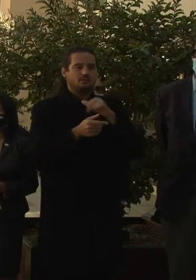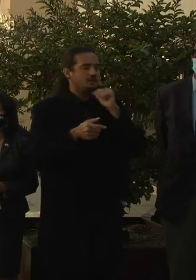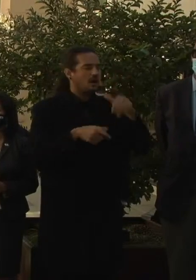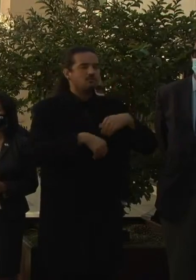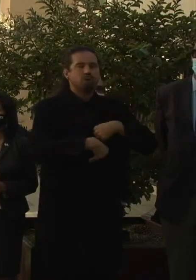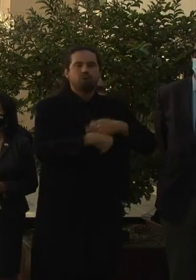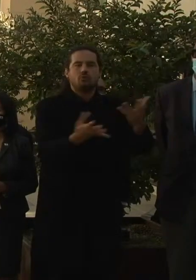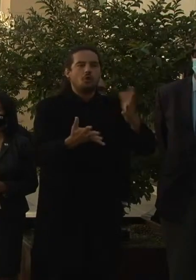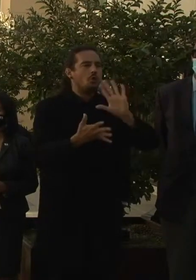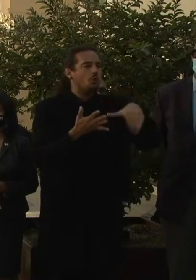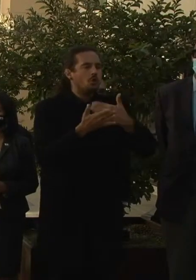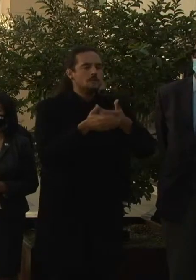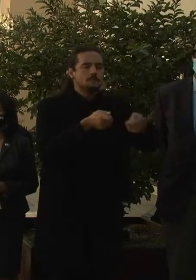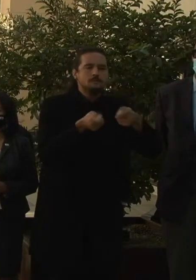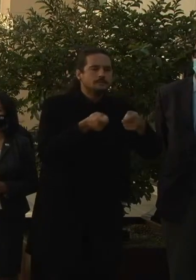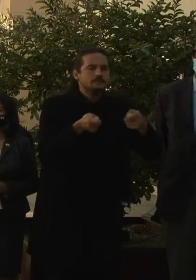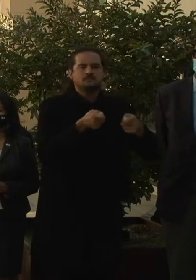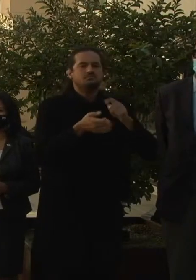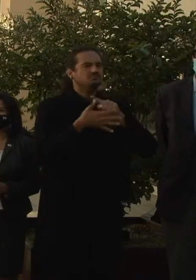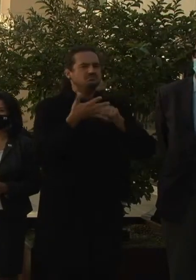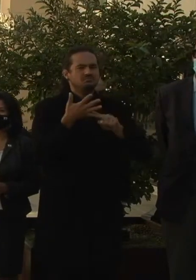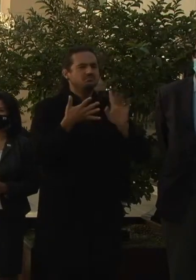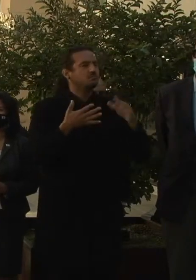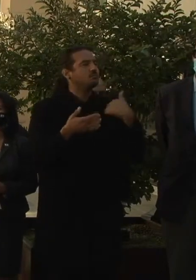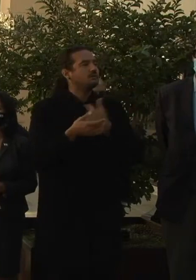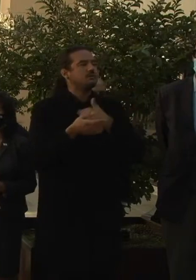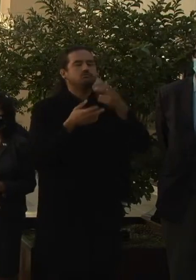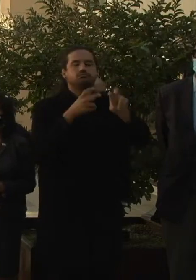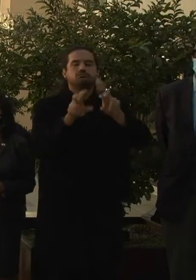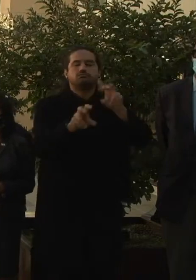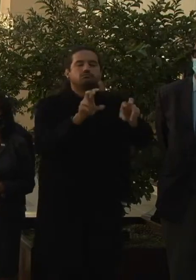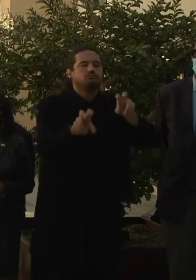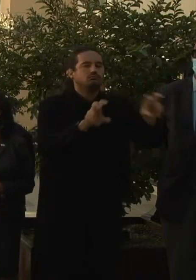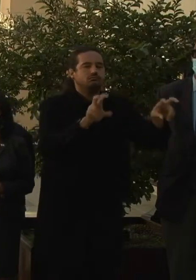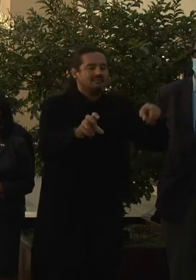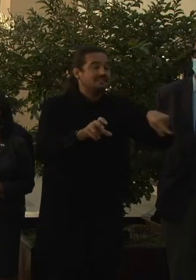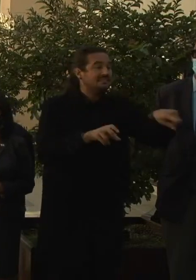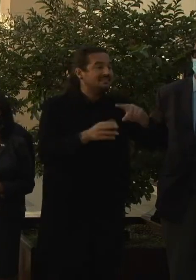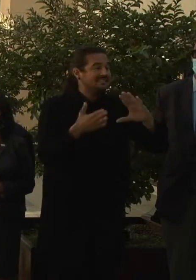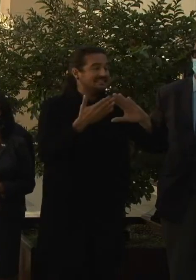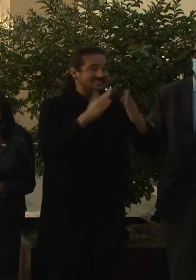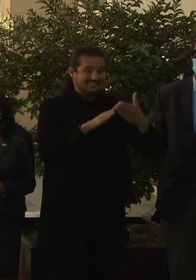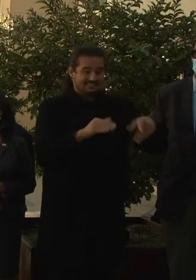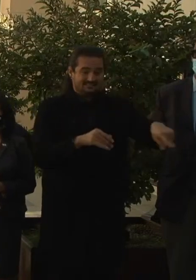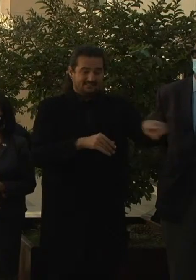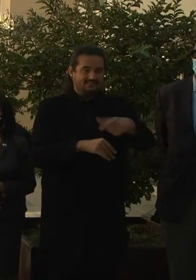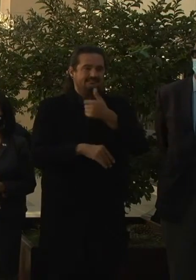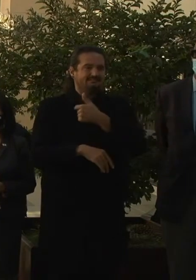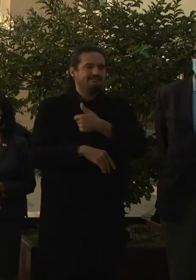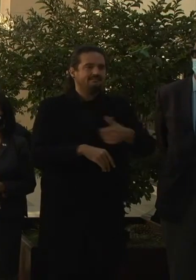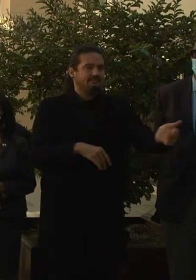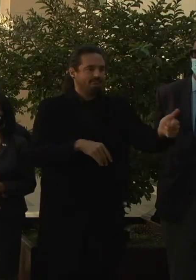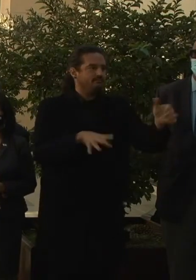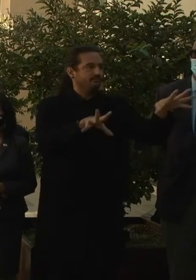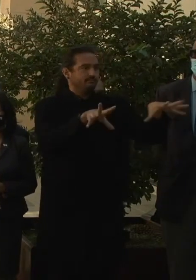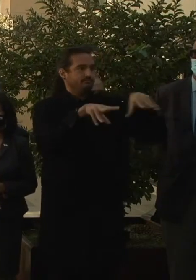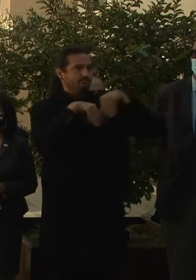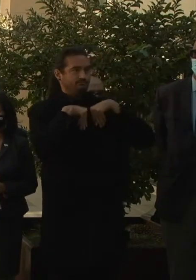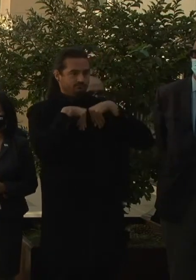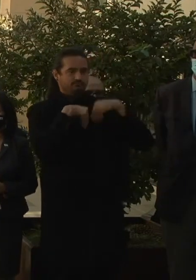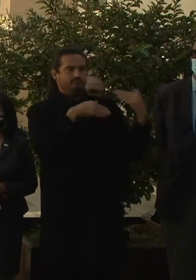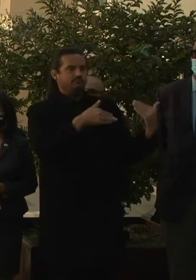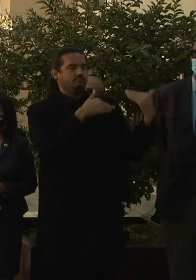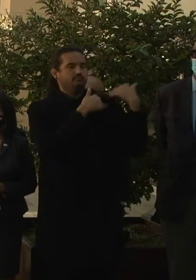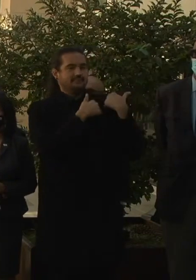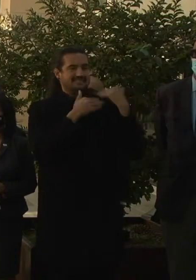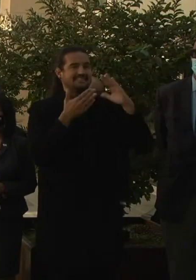Increasingly, we're distributing more and more of it as many cities are now turning over that responsibility. State, LA, being